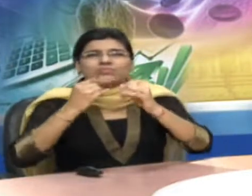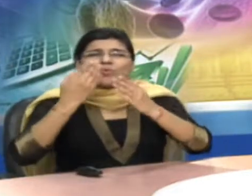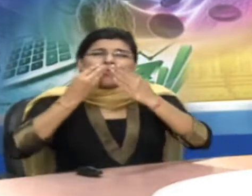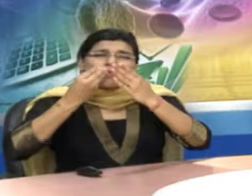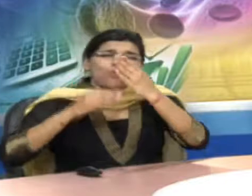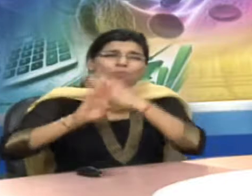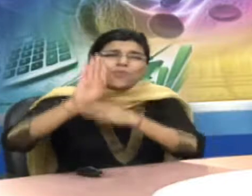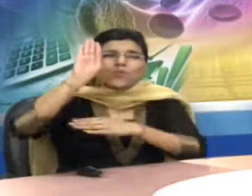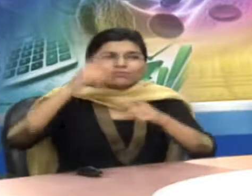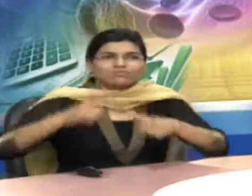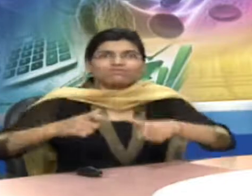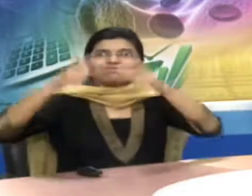old monuments.